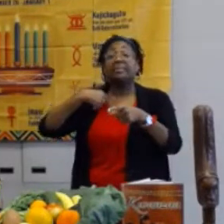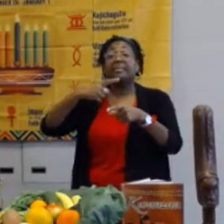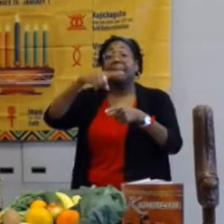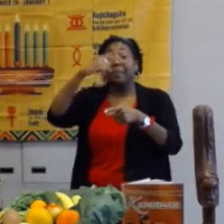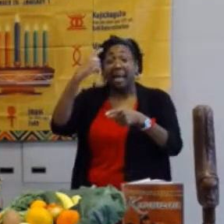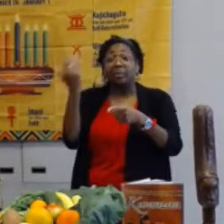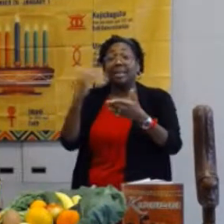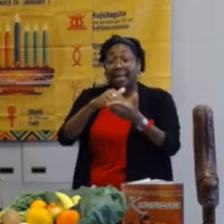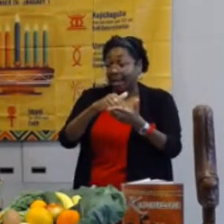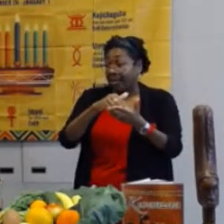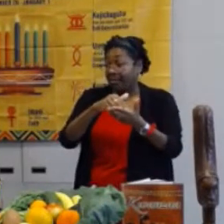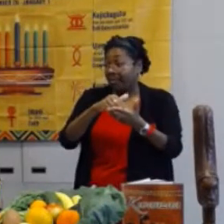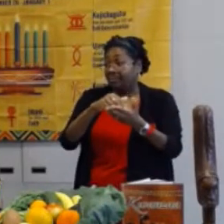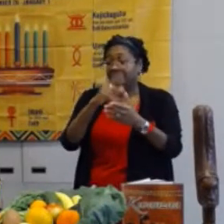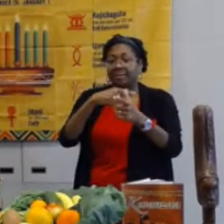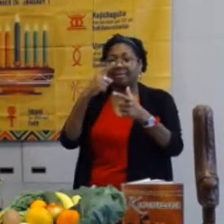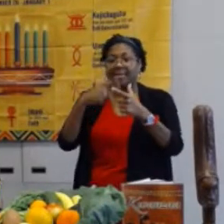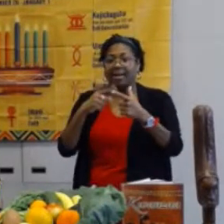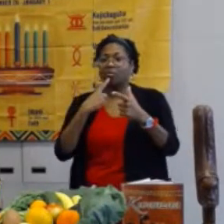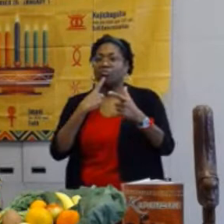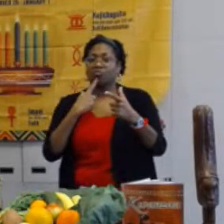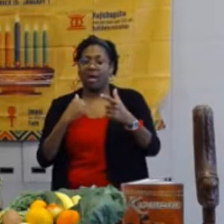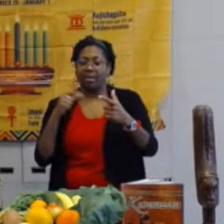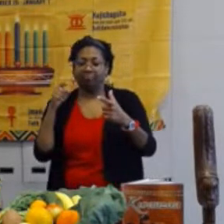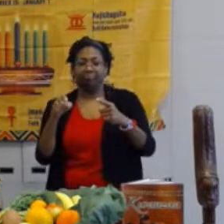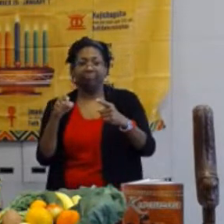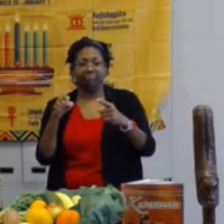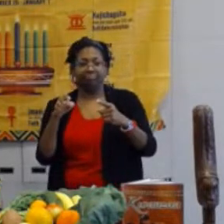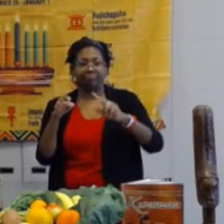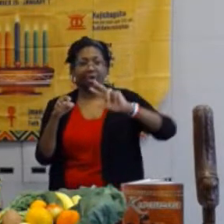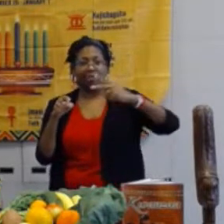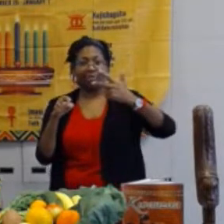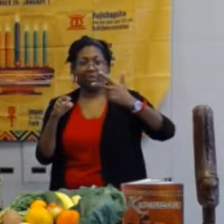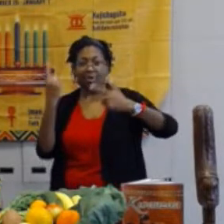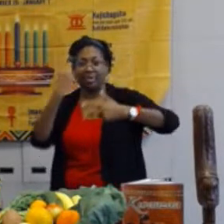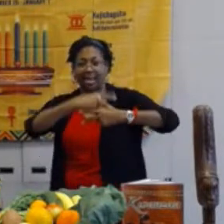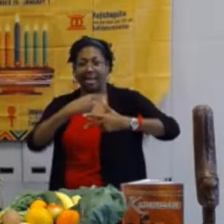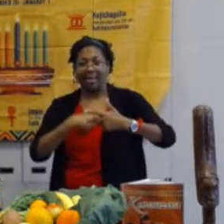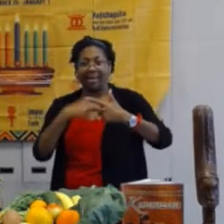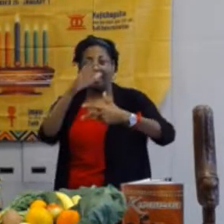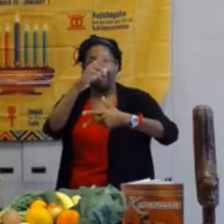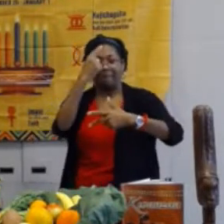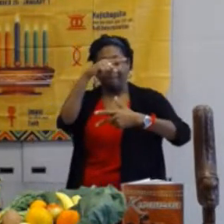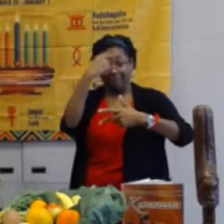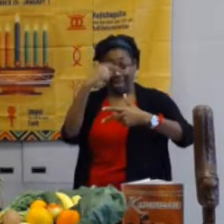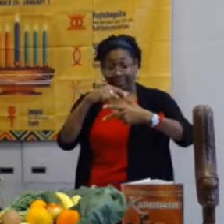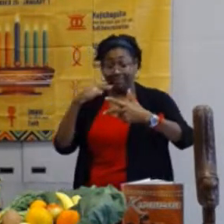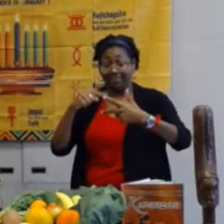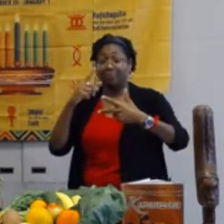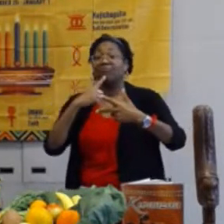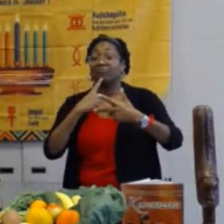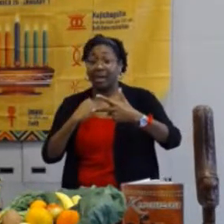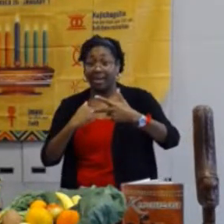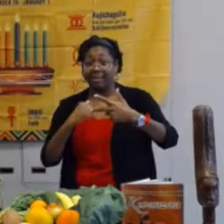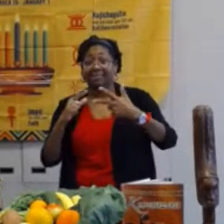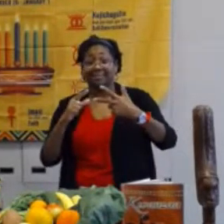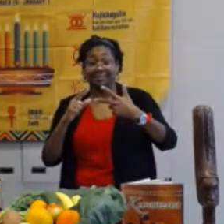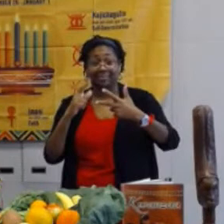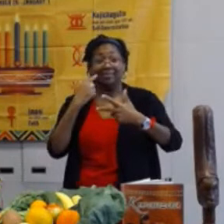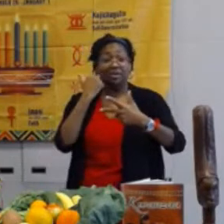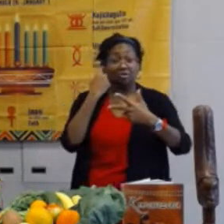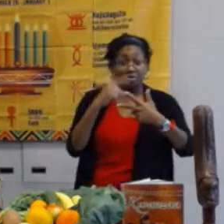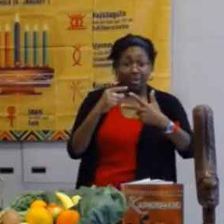then light a red candle. Third day, black candle again, red candle, green candle. Fourth